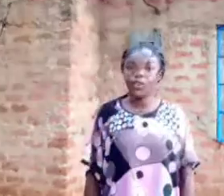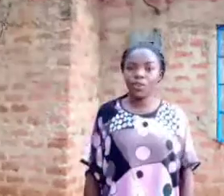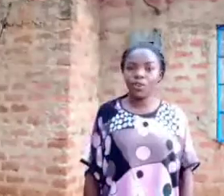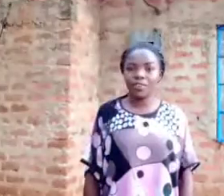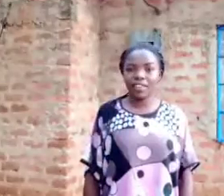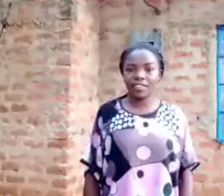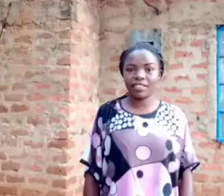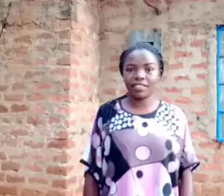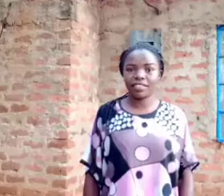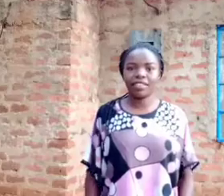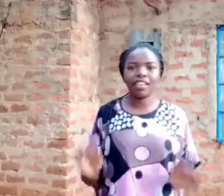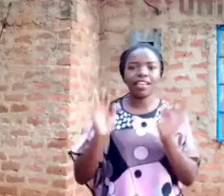Universe.